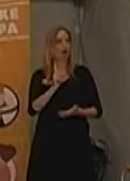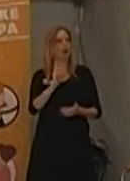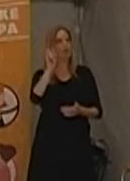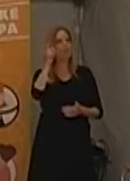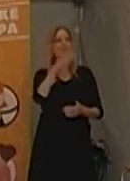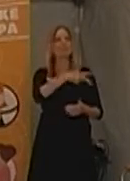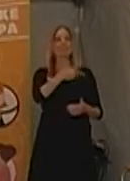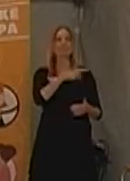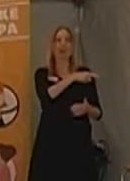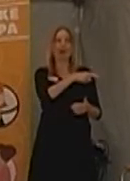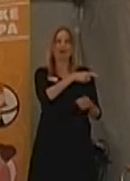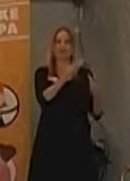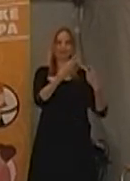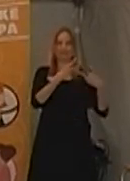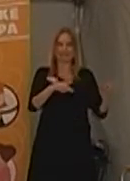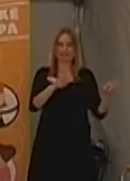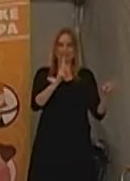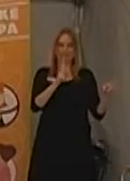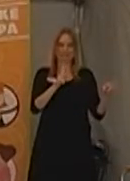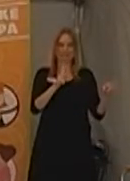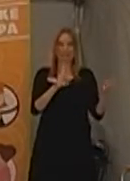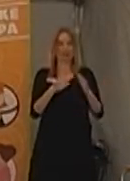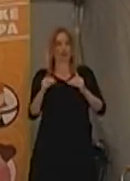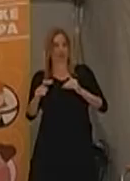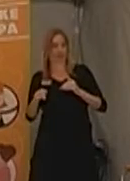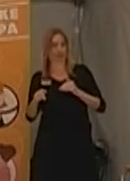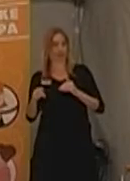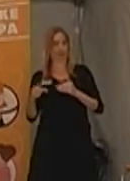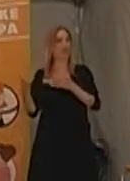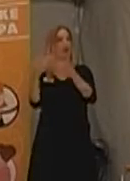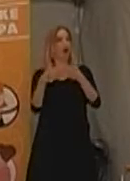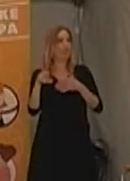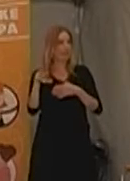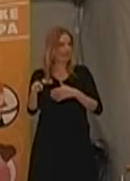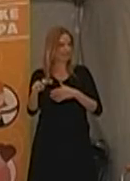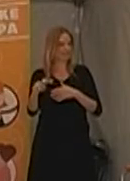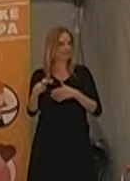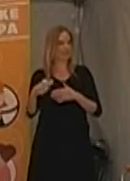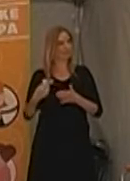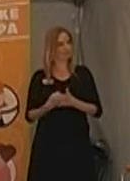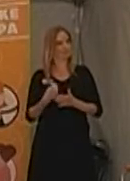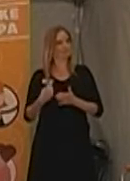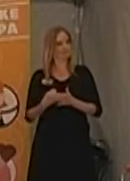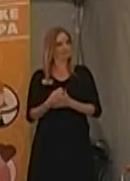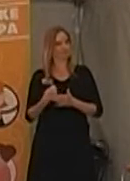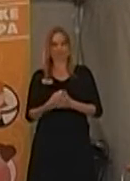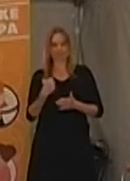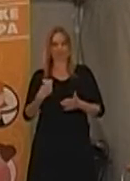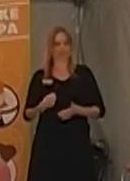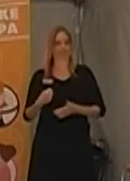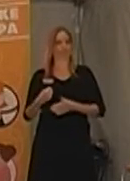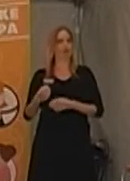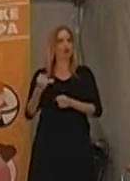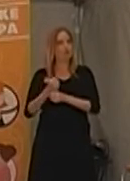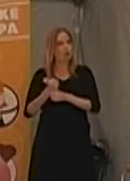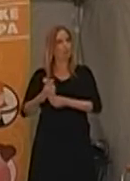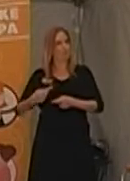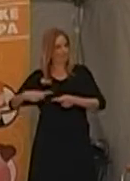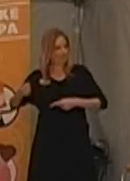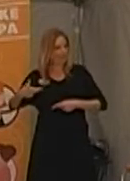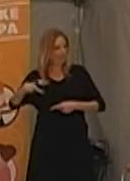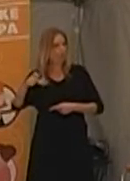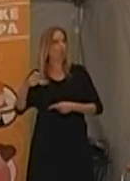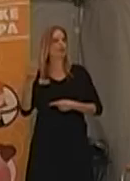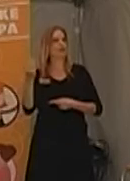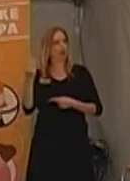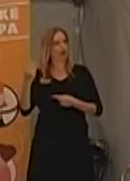Denmark is doing differently is in the UK and the US, we have fought for more money. We work long hours, we don't take